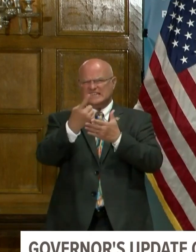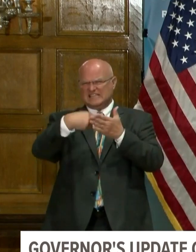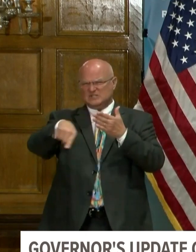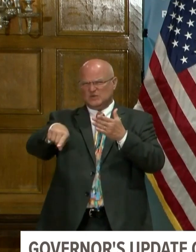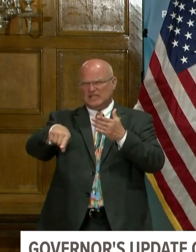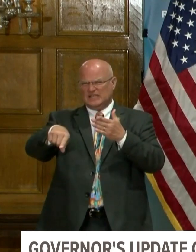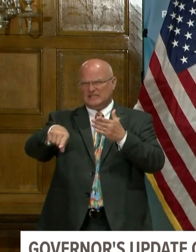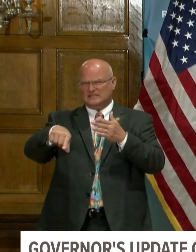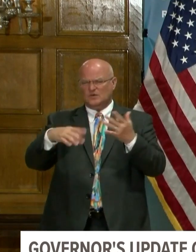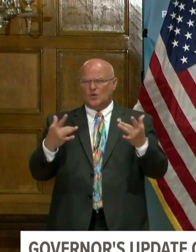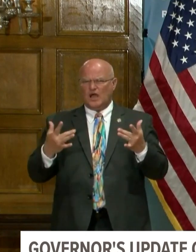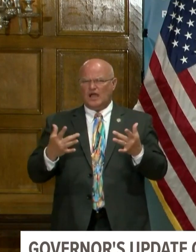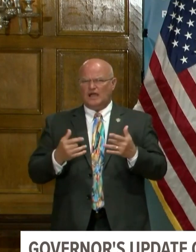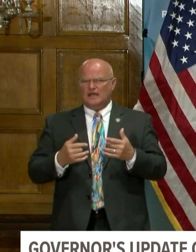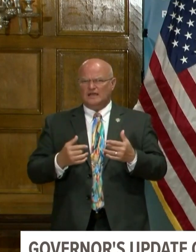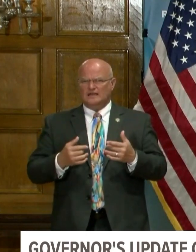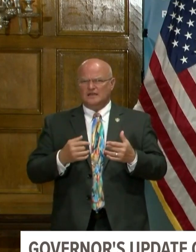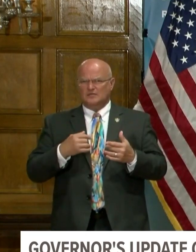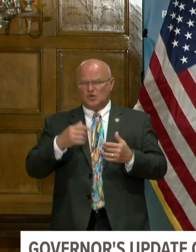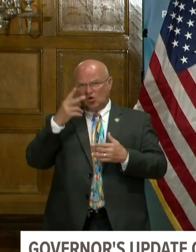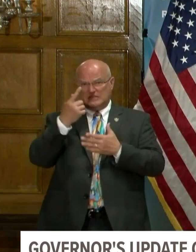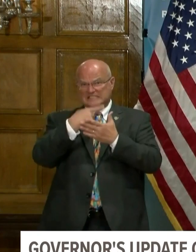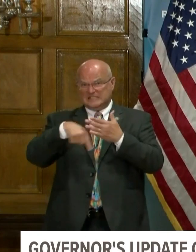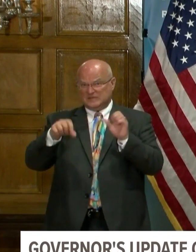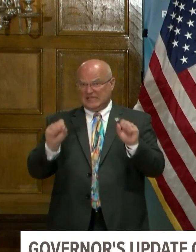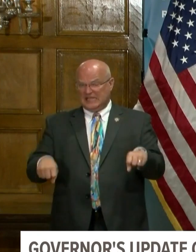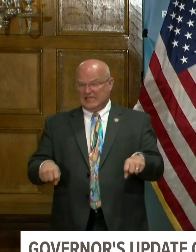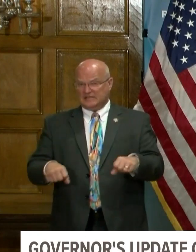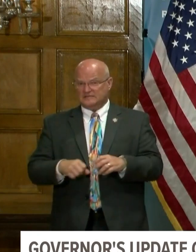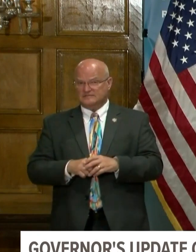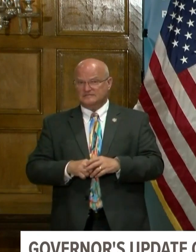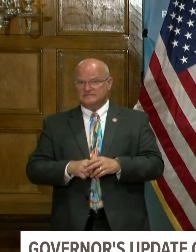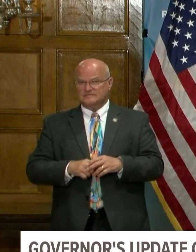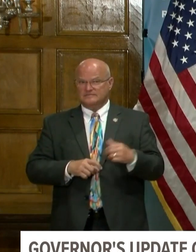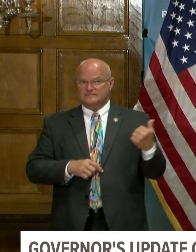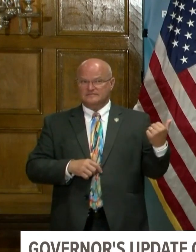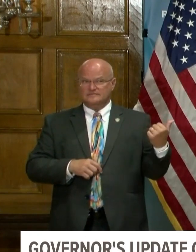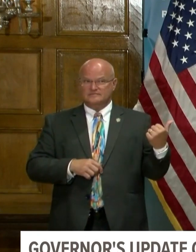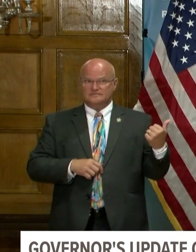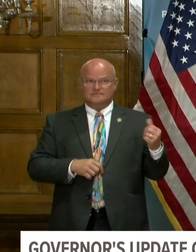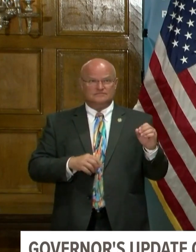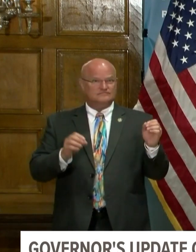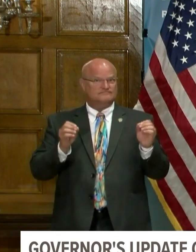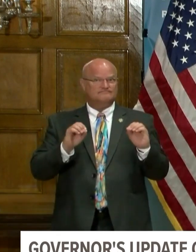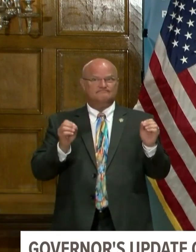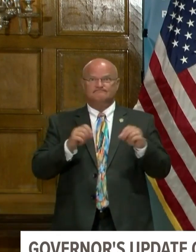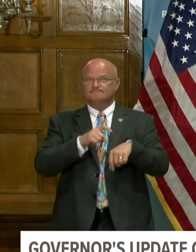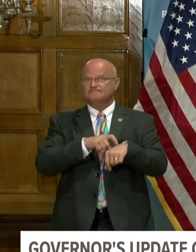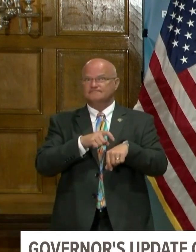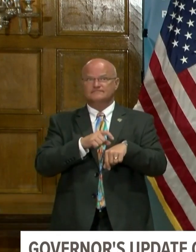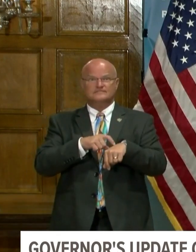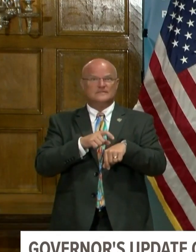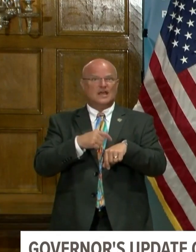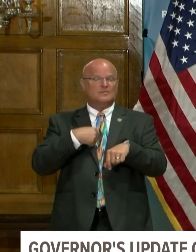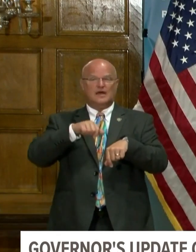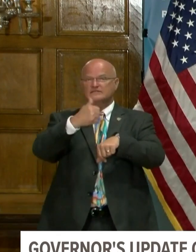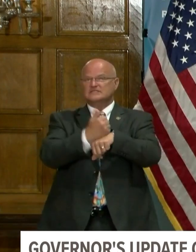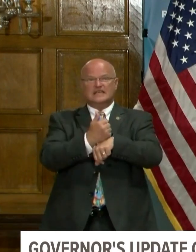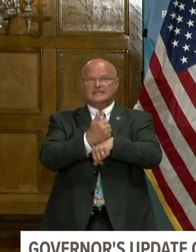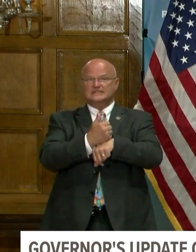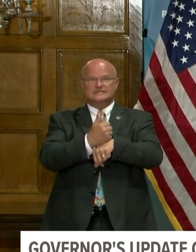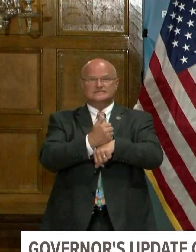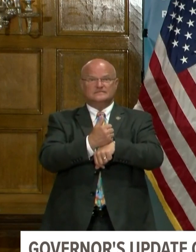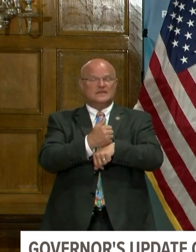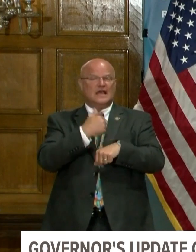week. Maybe as early as next week? There's not any time frame that I've set,